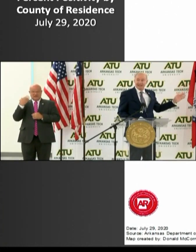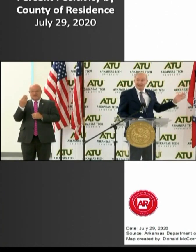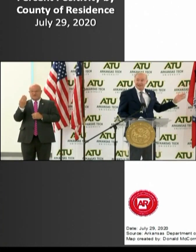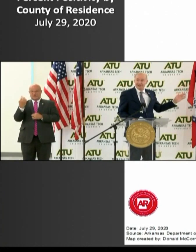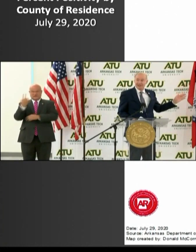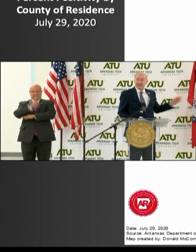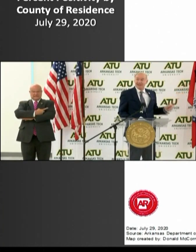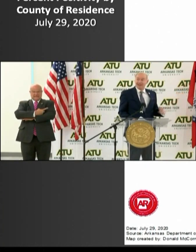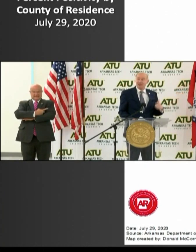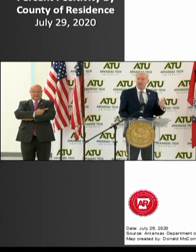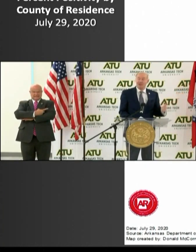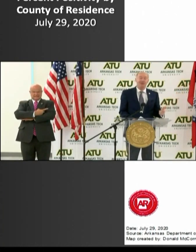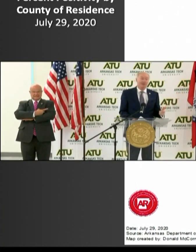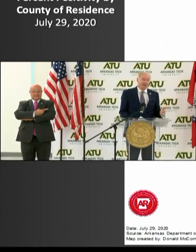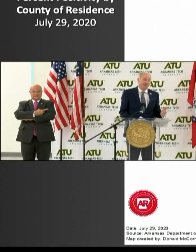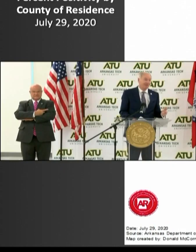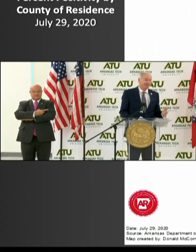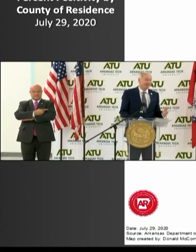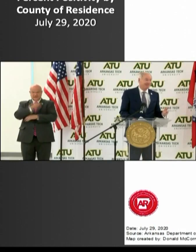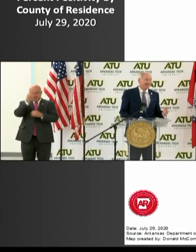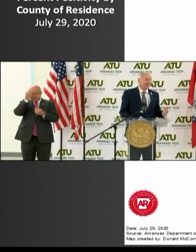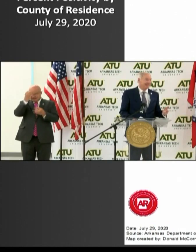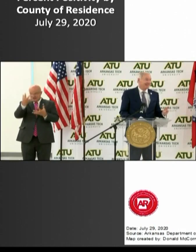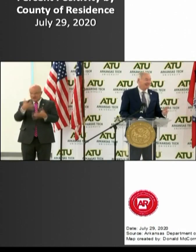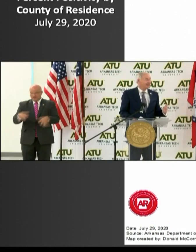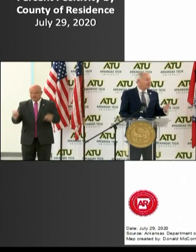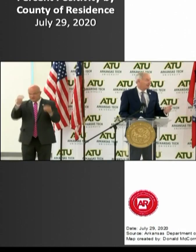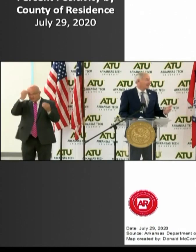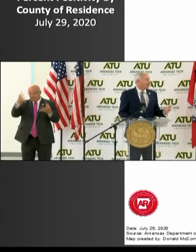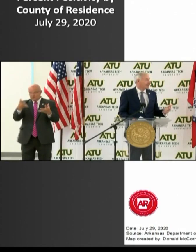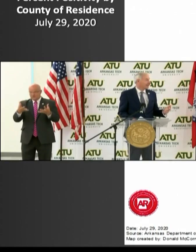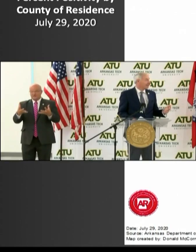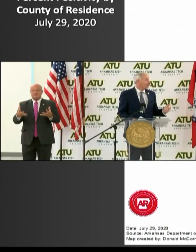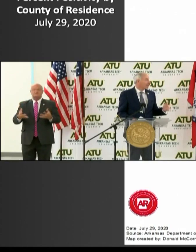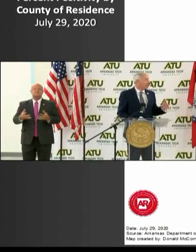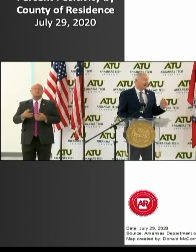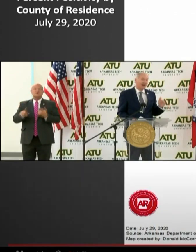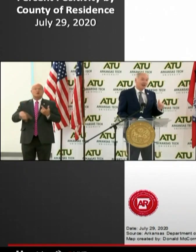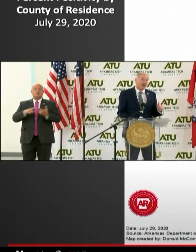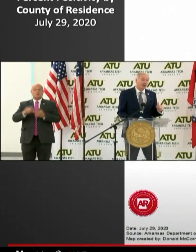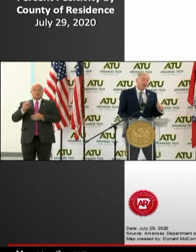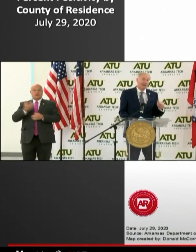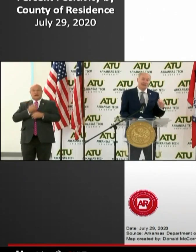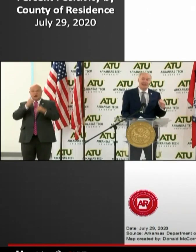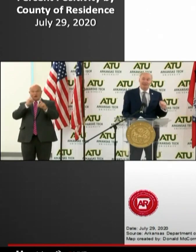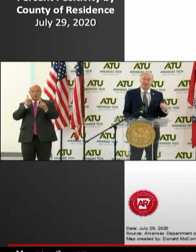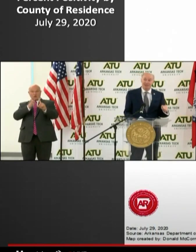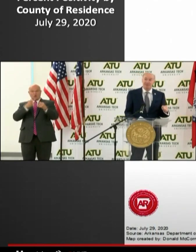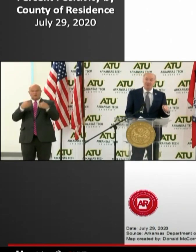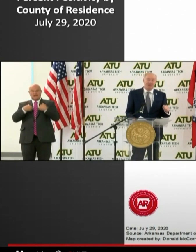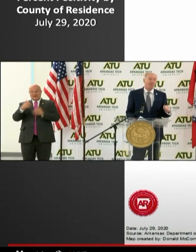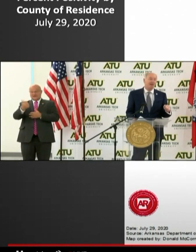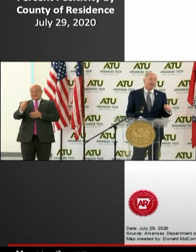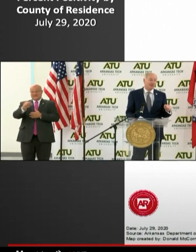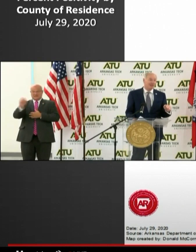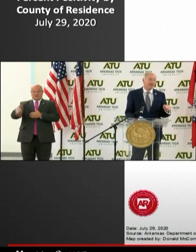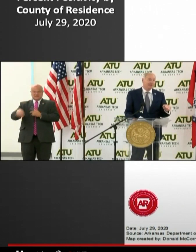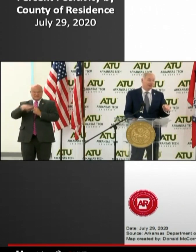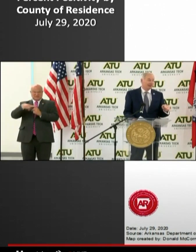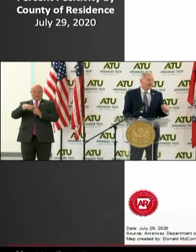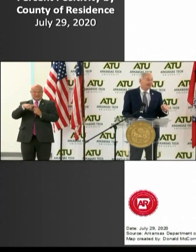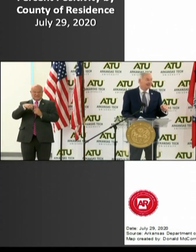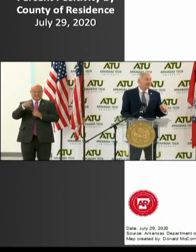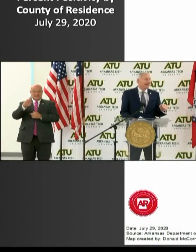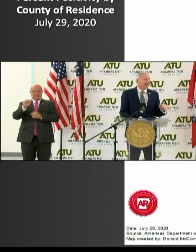14 days. That should tell you something. That should tell you something. Whenever our goal is to have a 10%